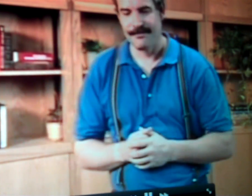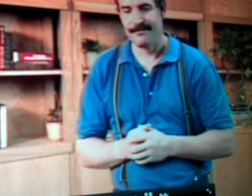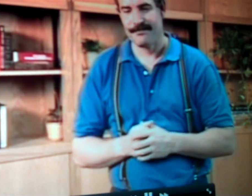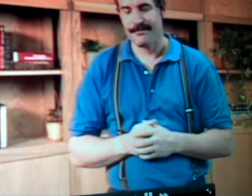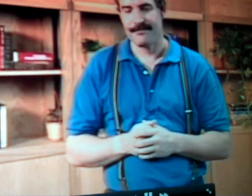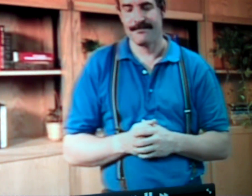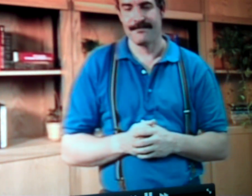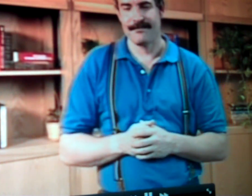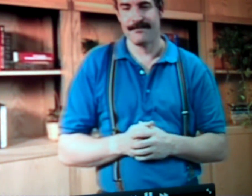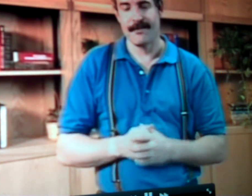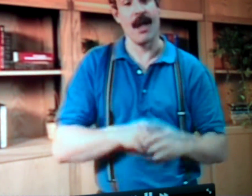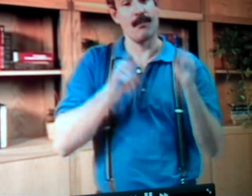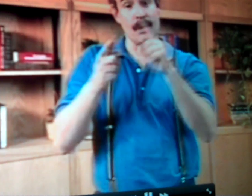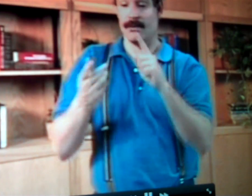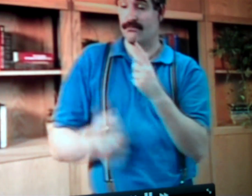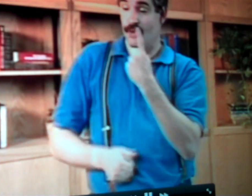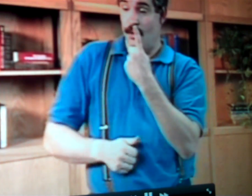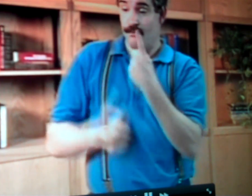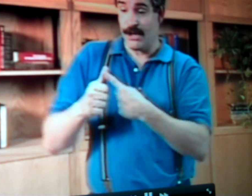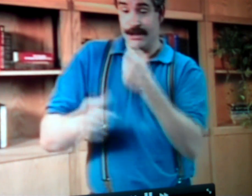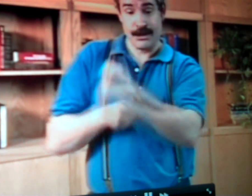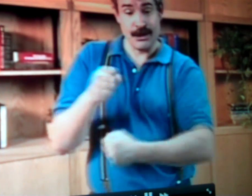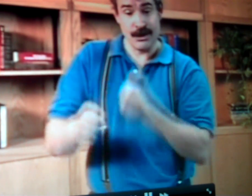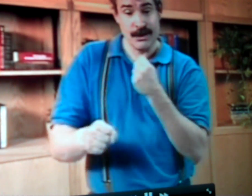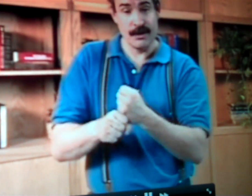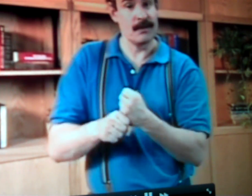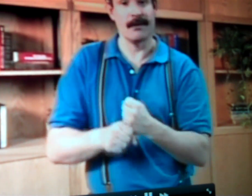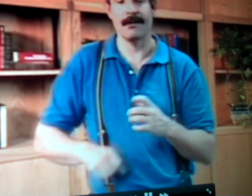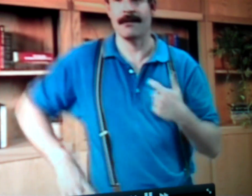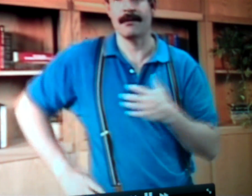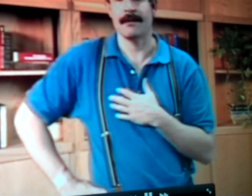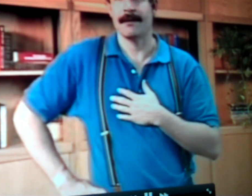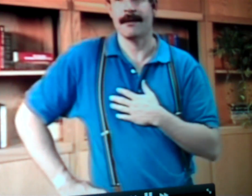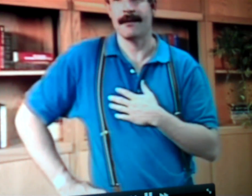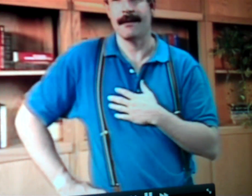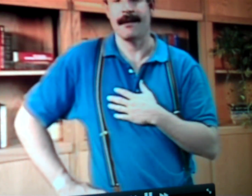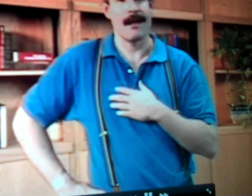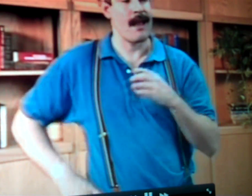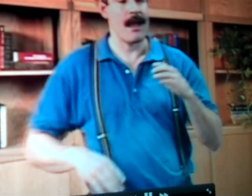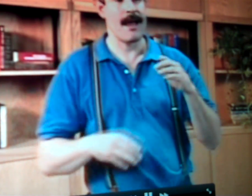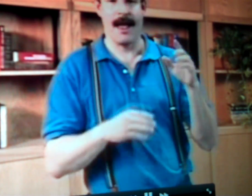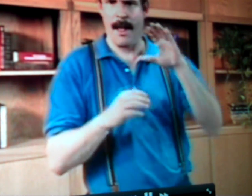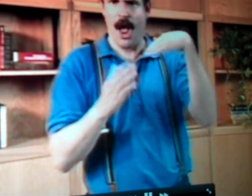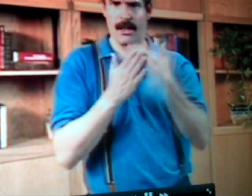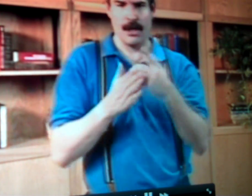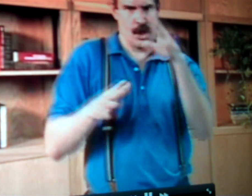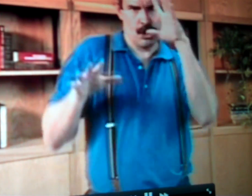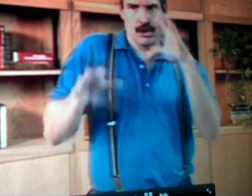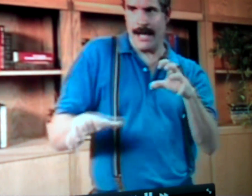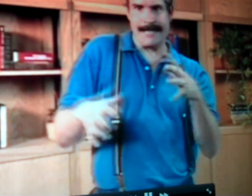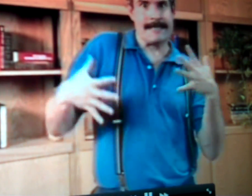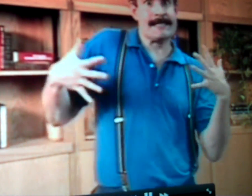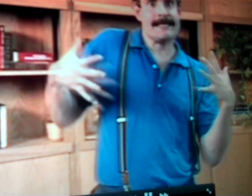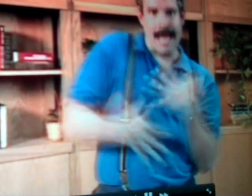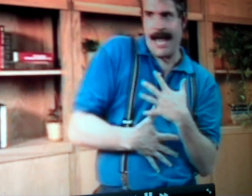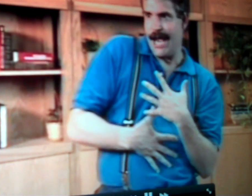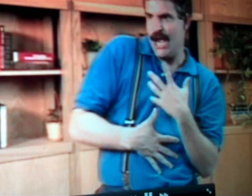office. I made it there, and I realized maybe I could survive this. Maybe just for 1 year.